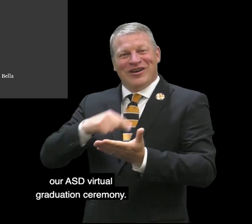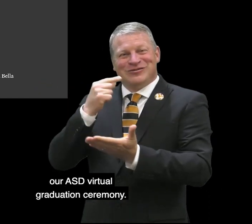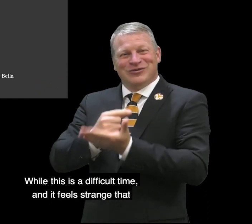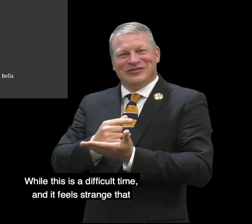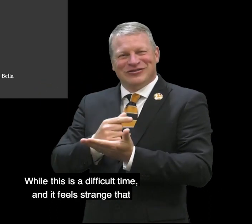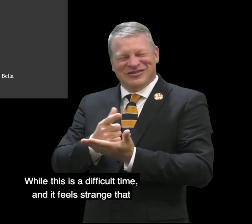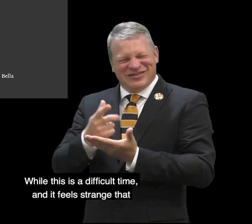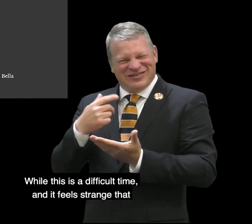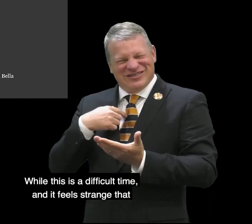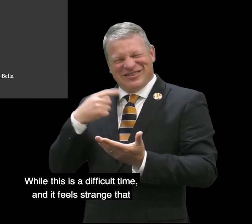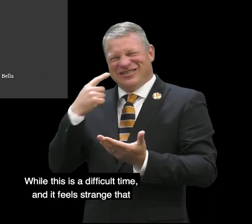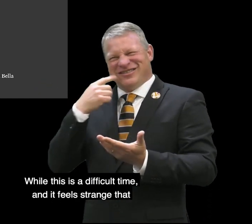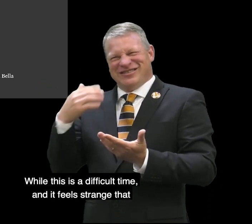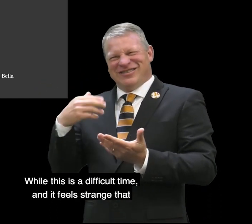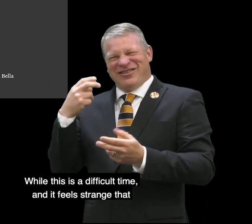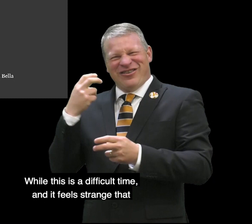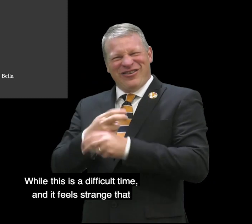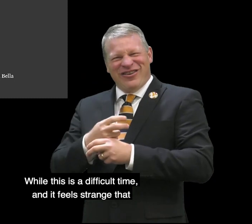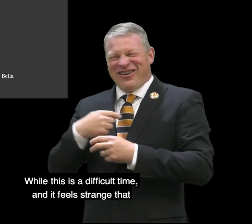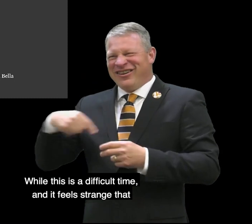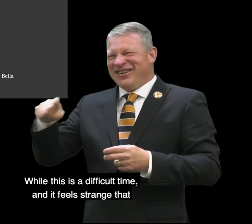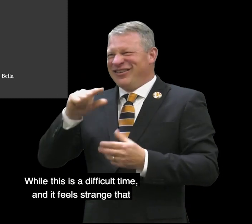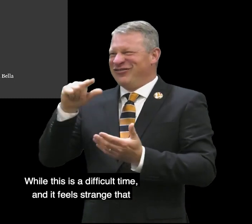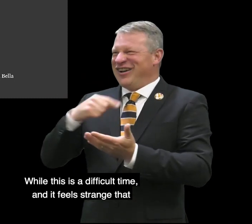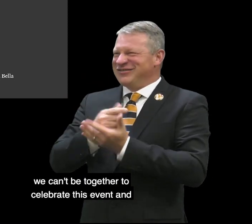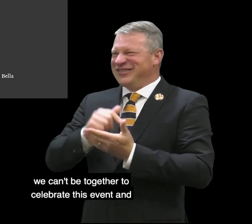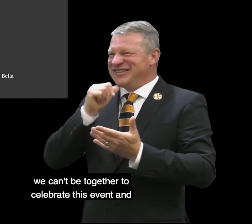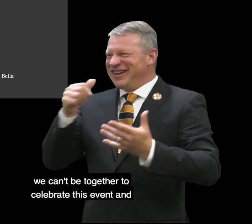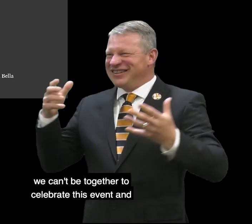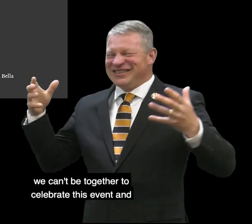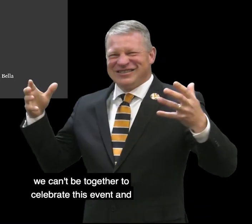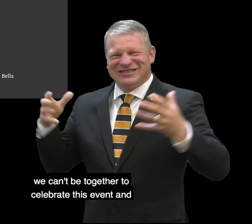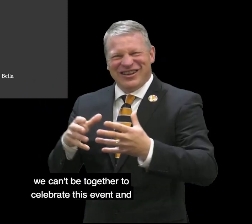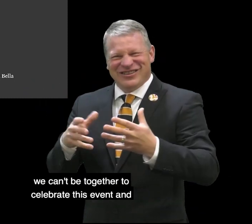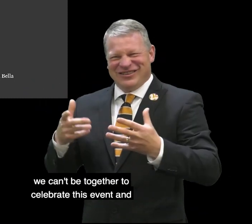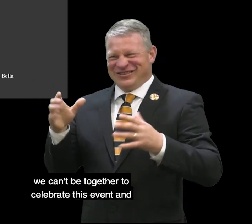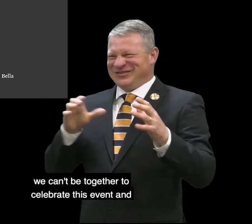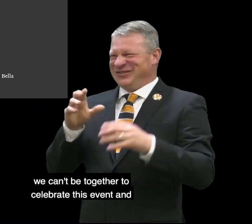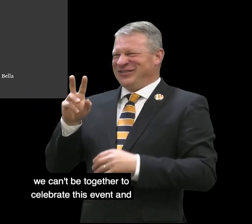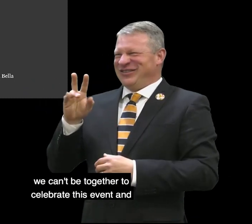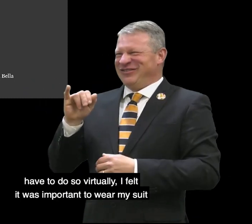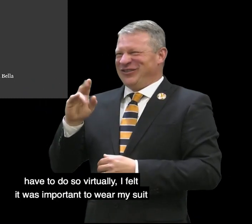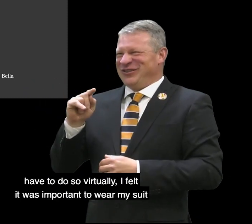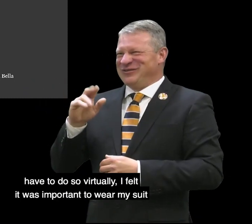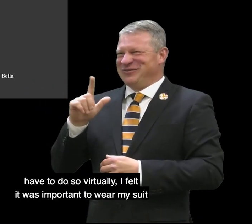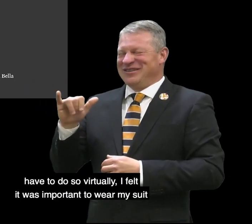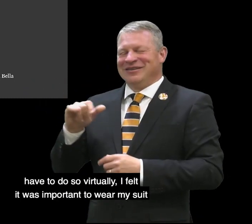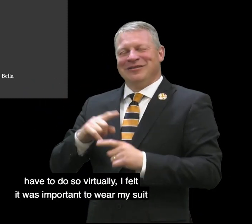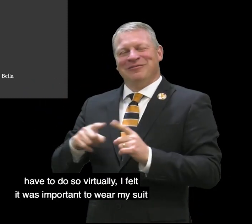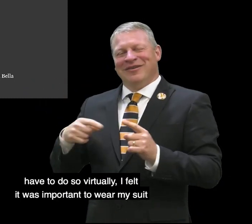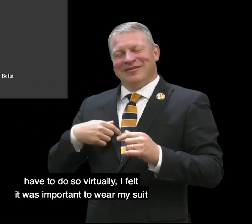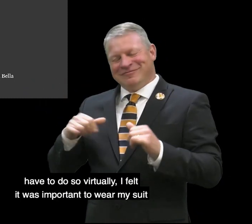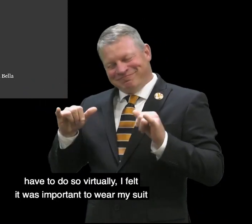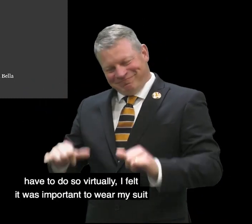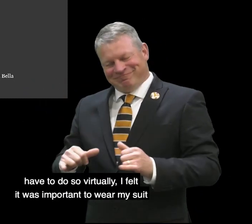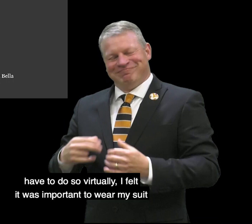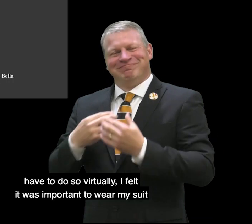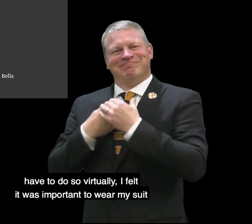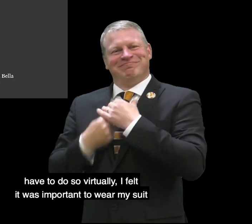virtual graduation ceremony. While this is a difficult time and it feels strange that we can't be together to celebrate this event and